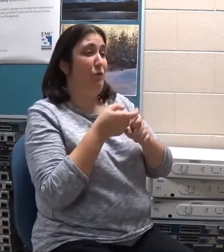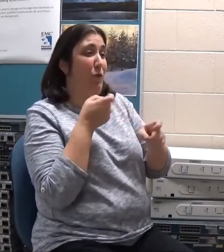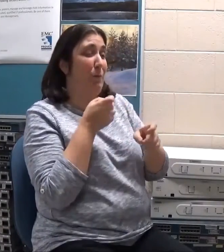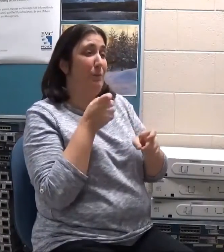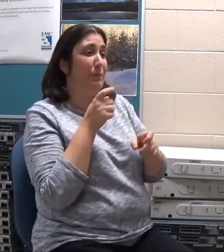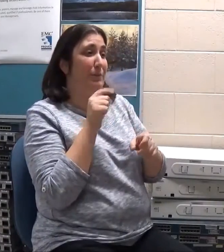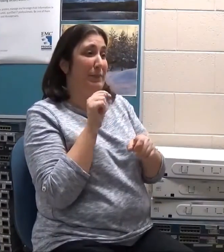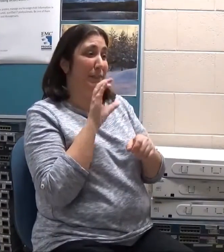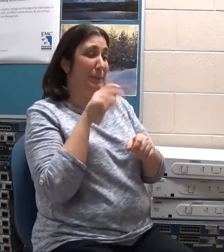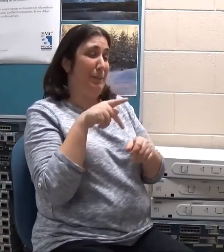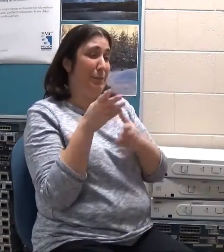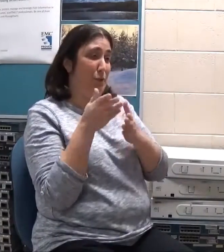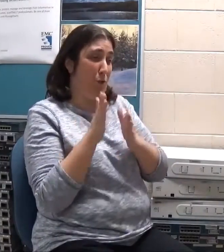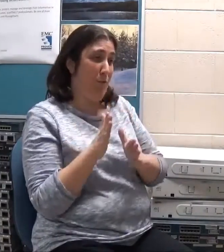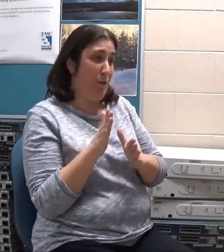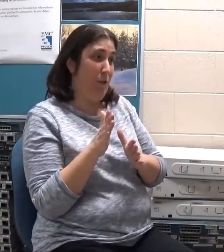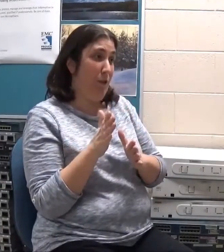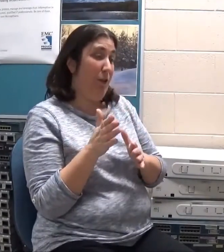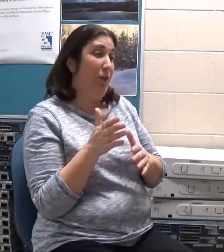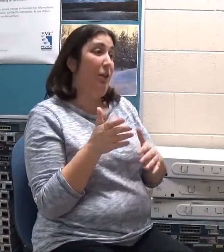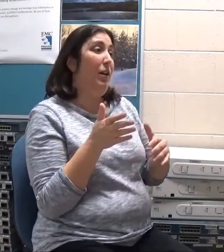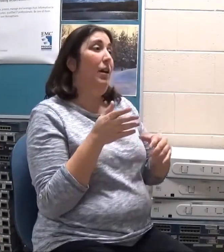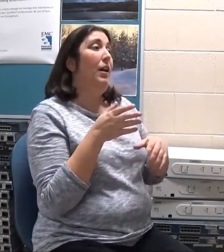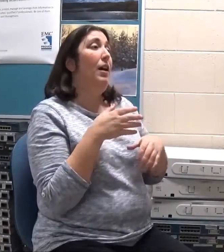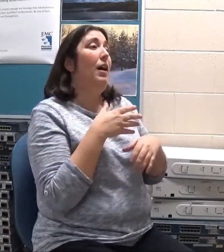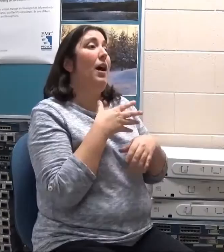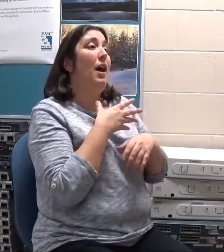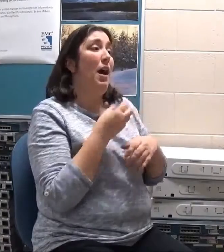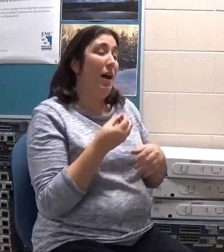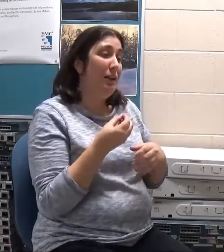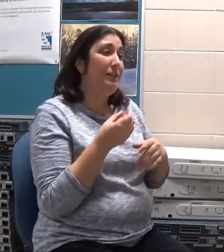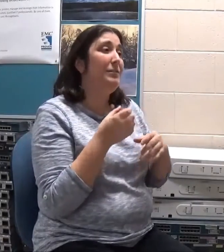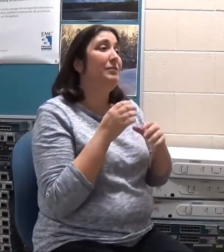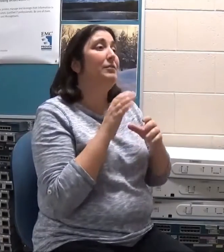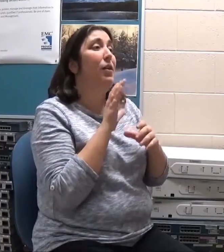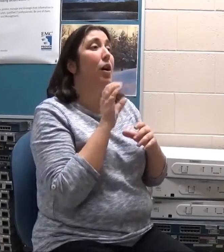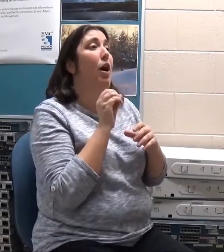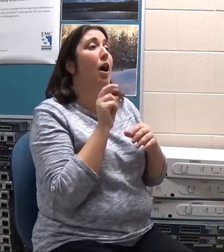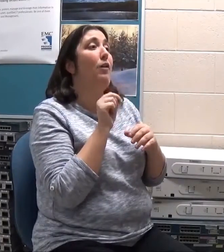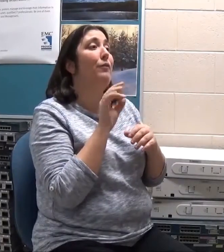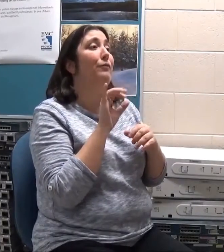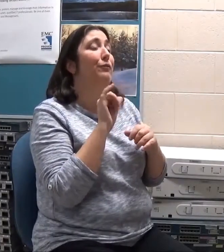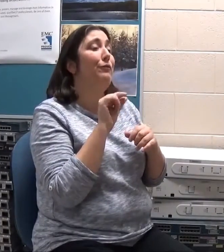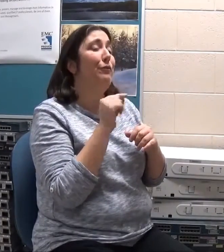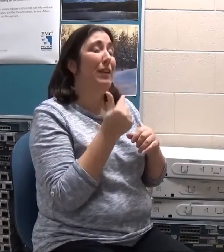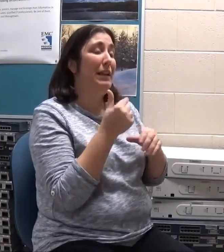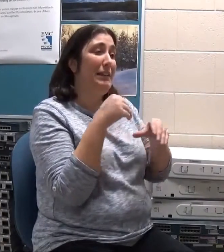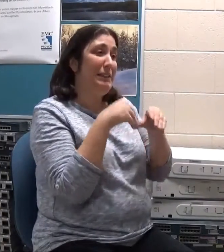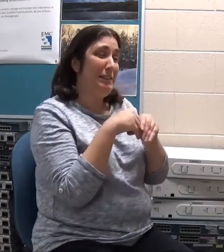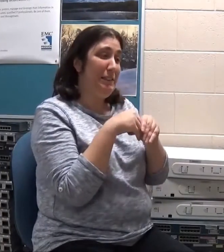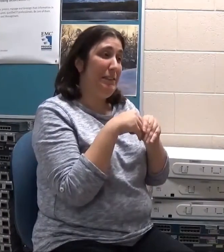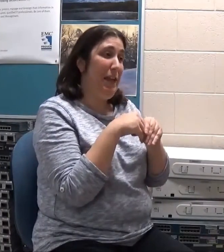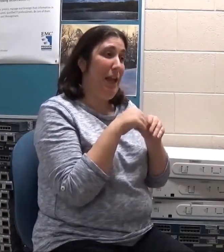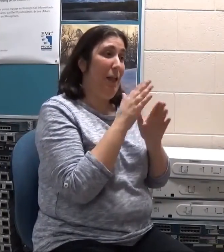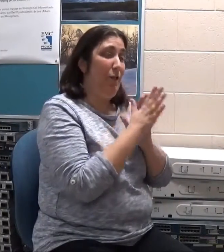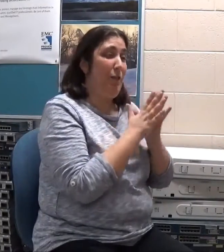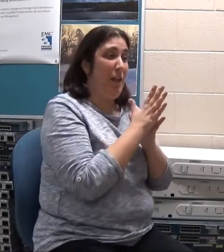And we want to configure the inside interface to get an IP address that is manually set by